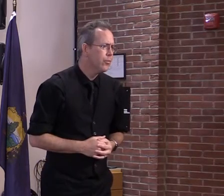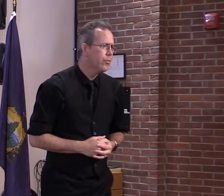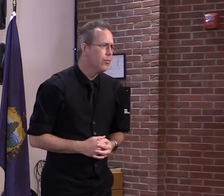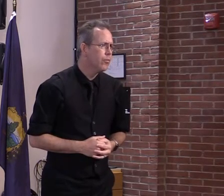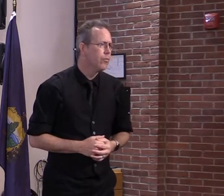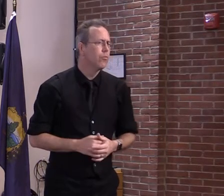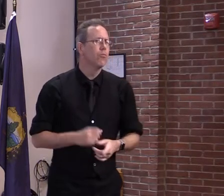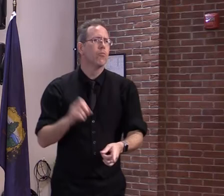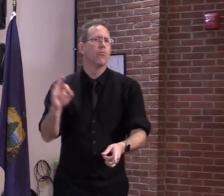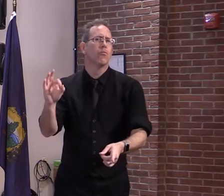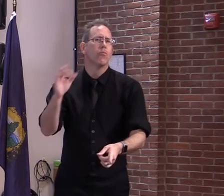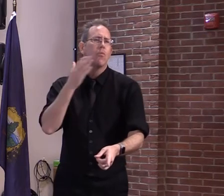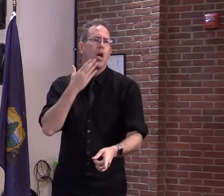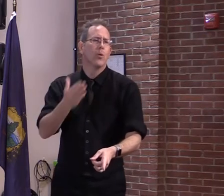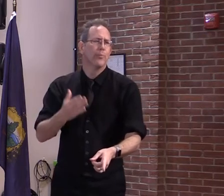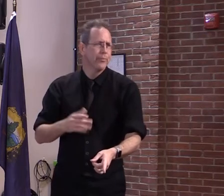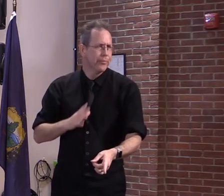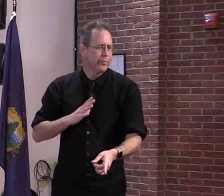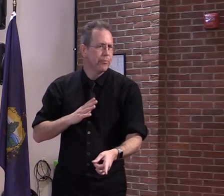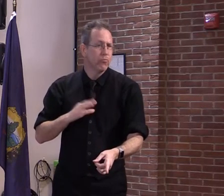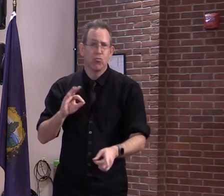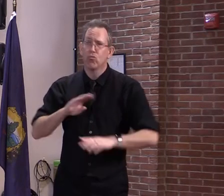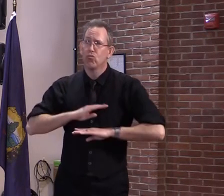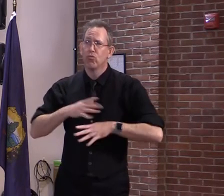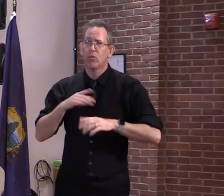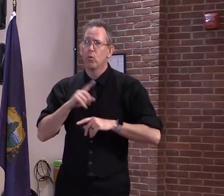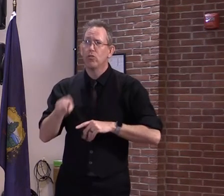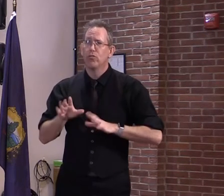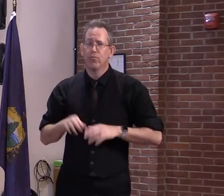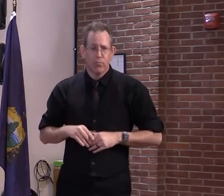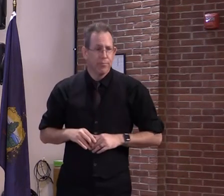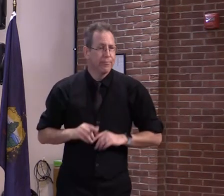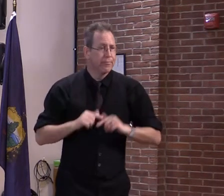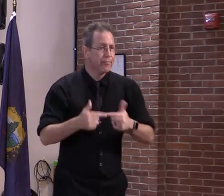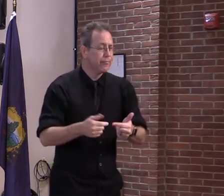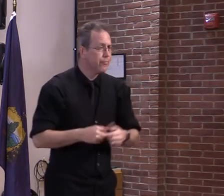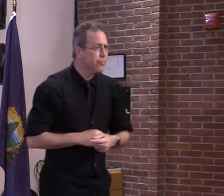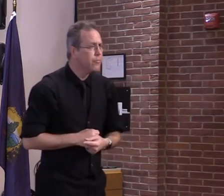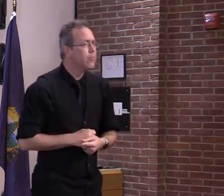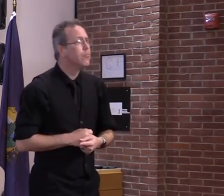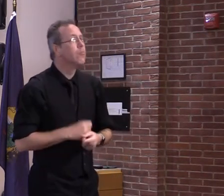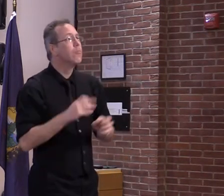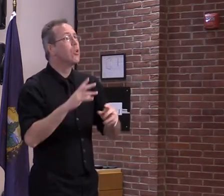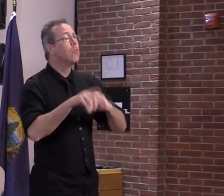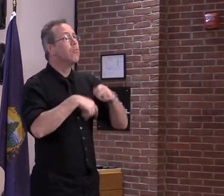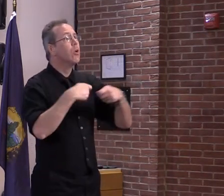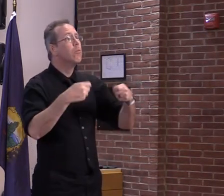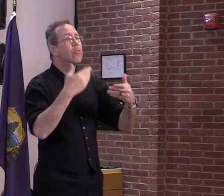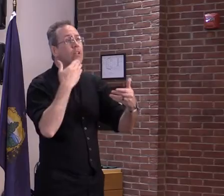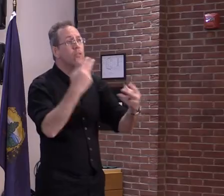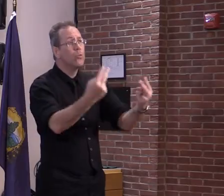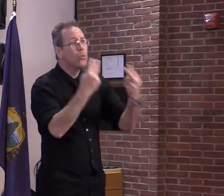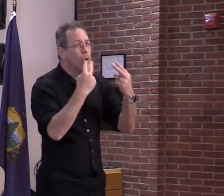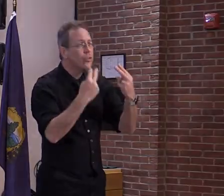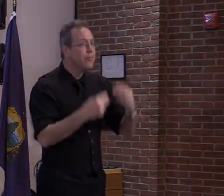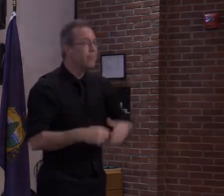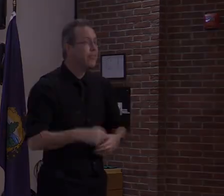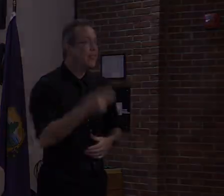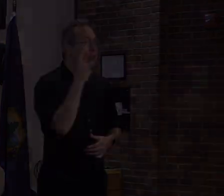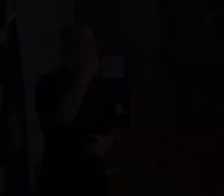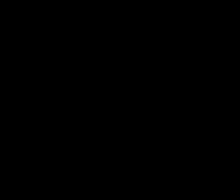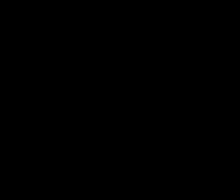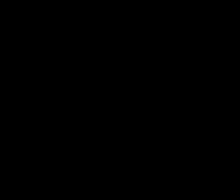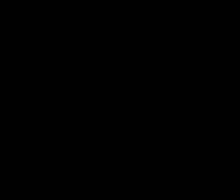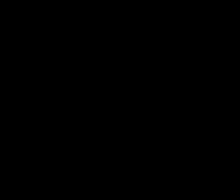Okay. Thank you, Governor. That's it for me today. Thank you for your patience. That's it. Thank you all very much. See you next week.